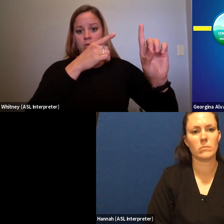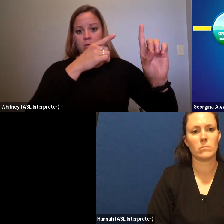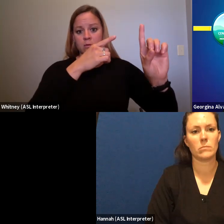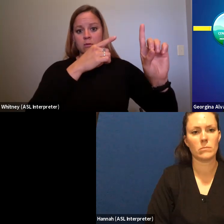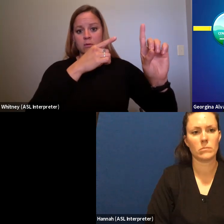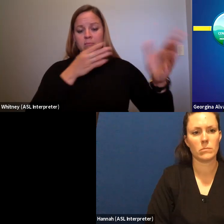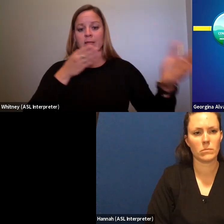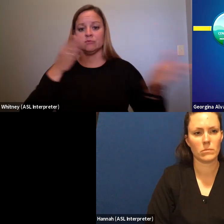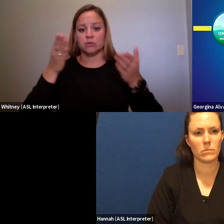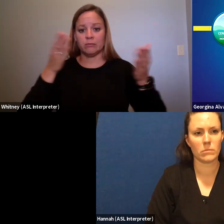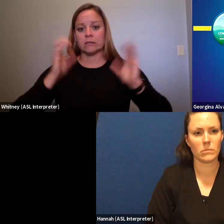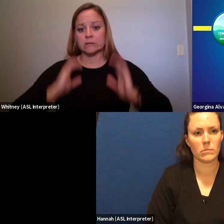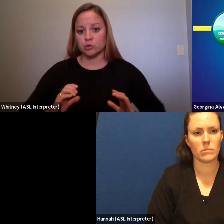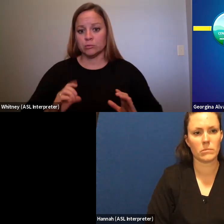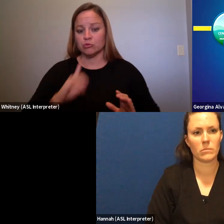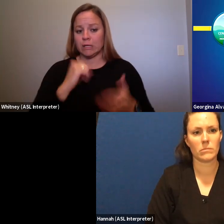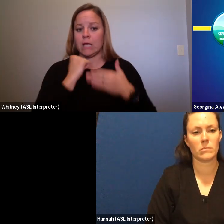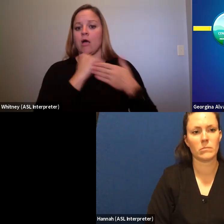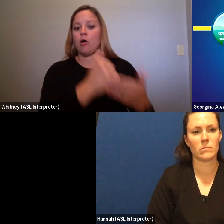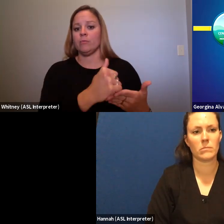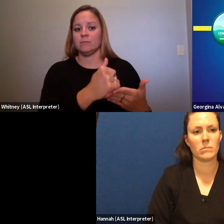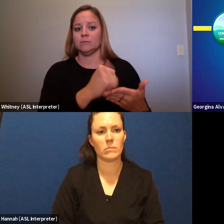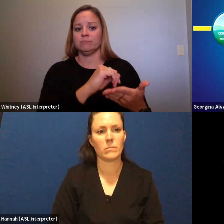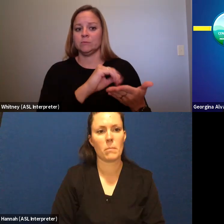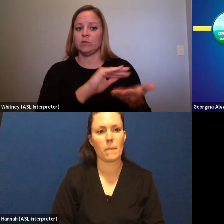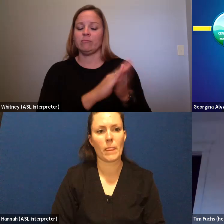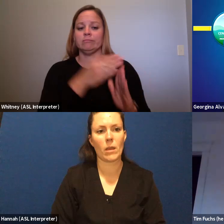the consumers and really help them to get in a better place.